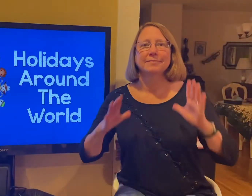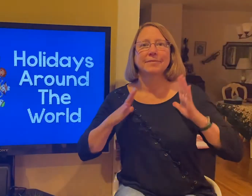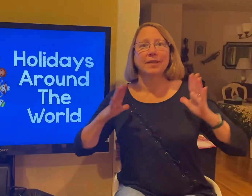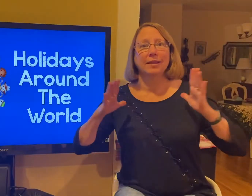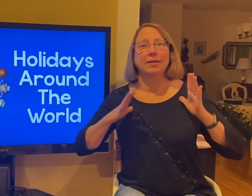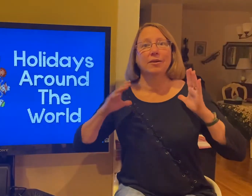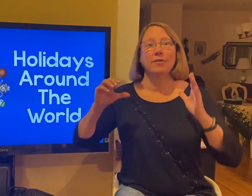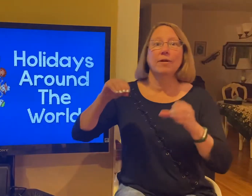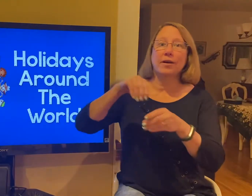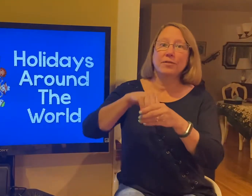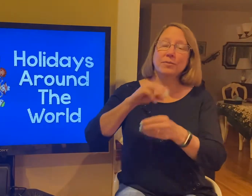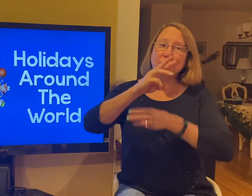holidays around the world.